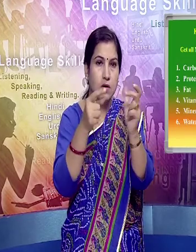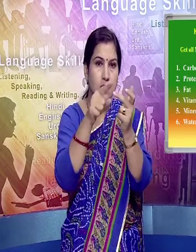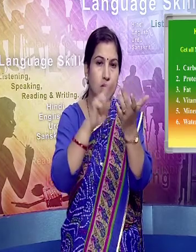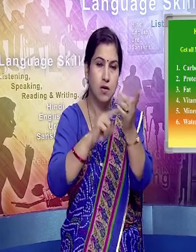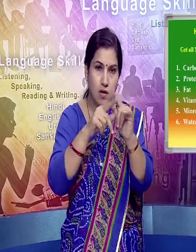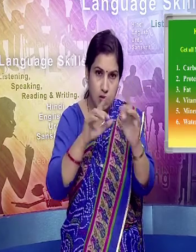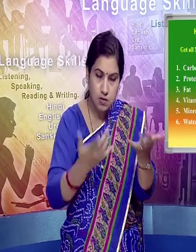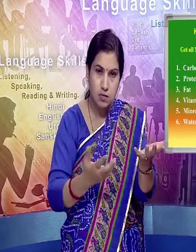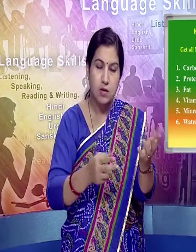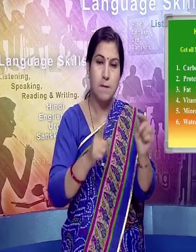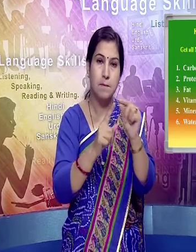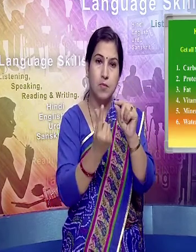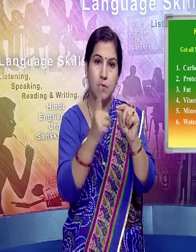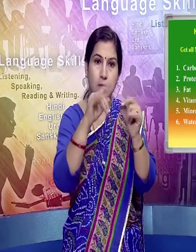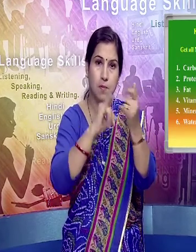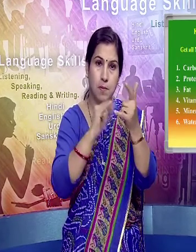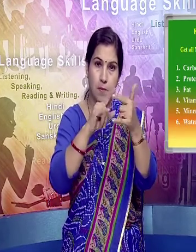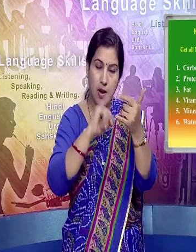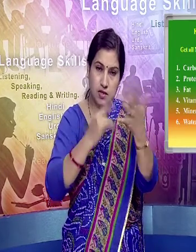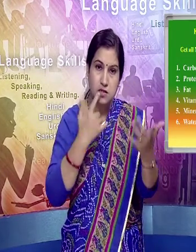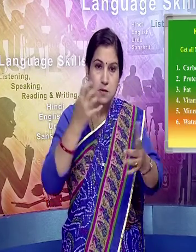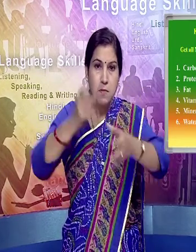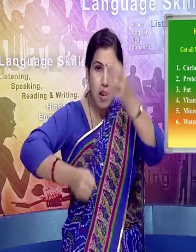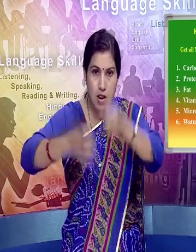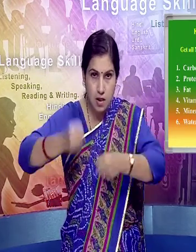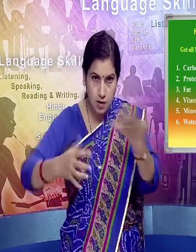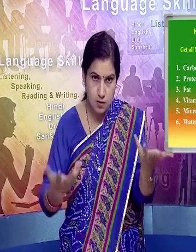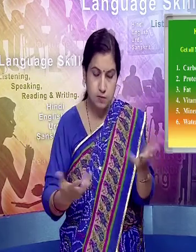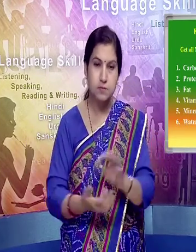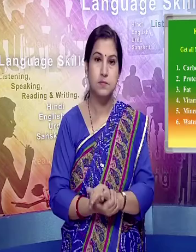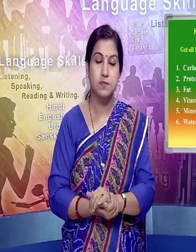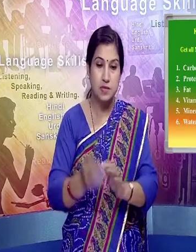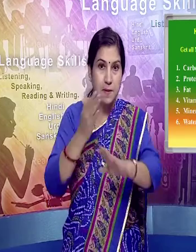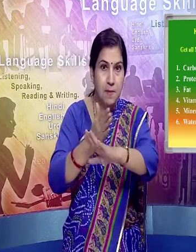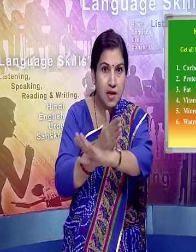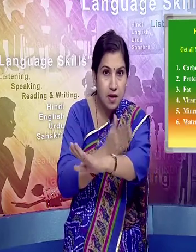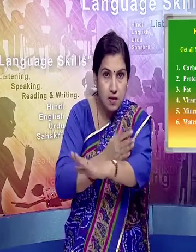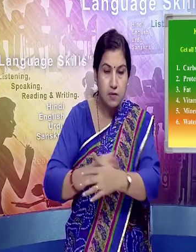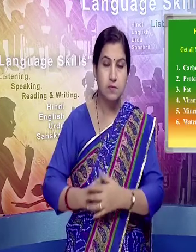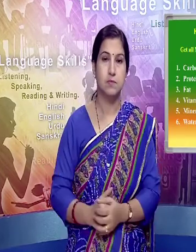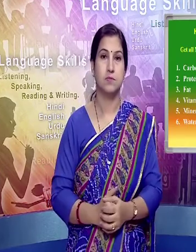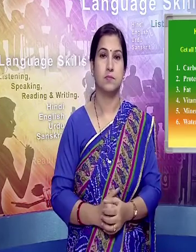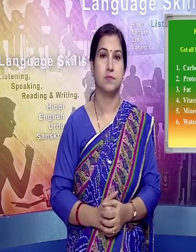pulses, milk, meat, egg,